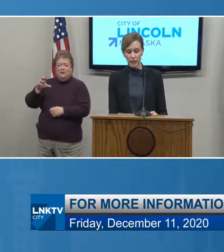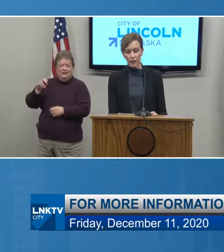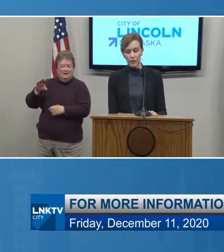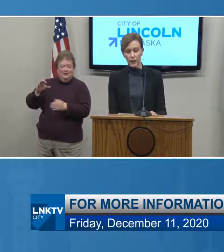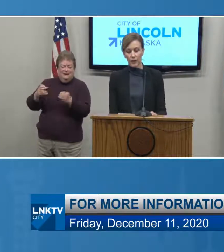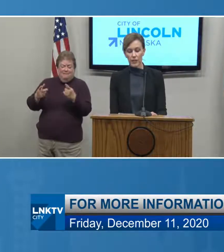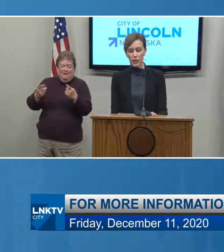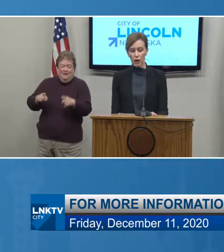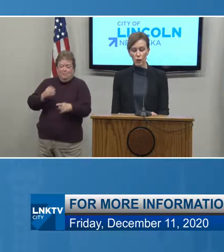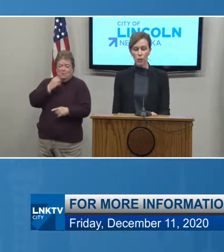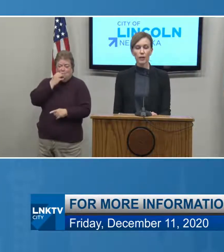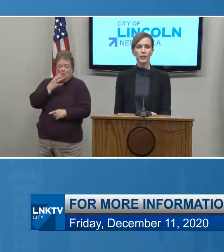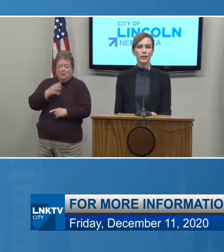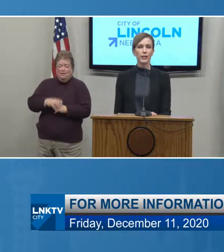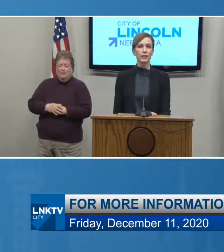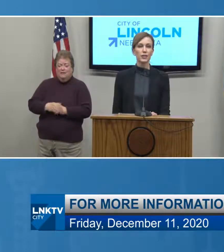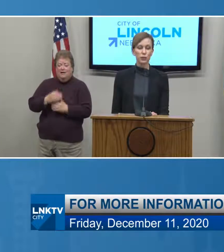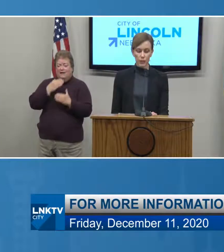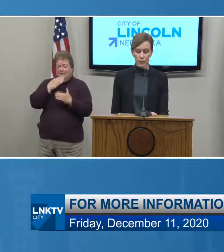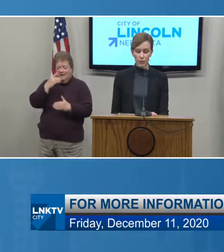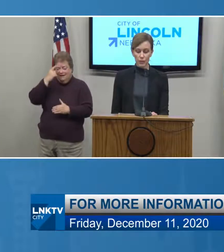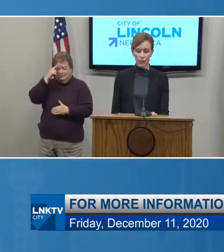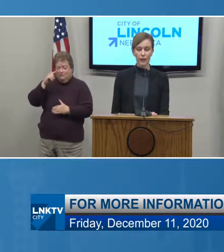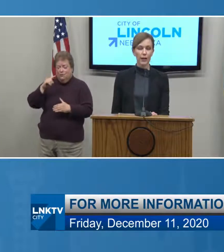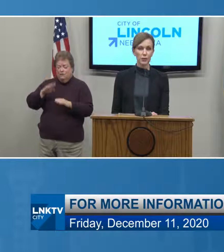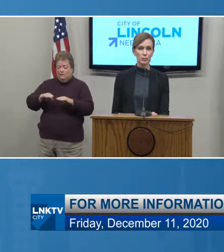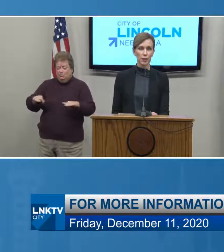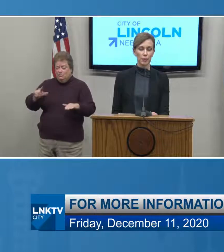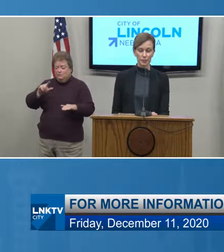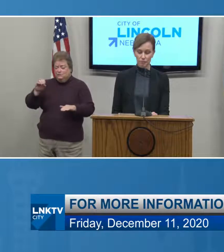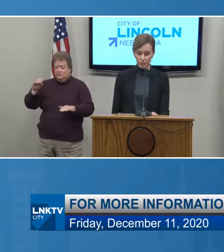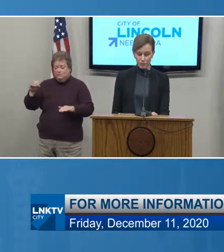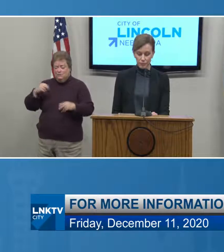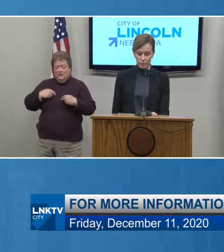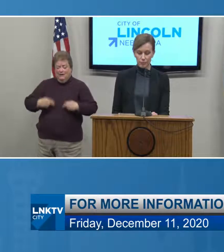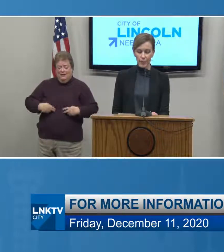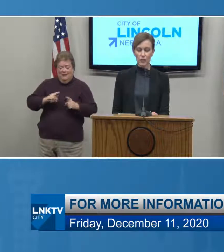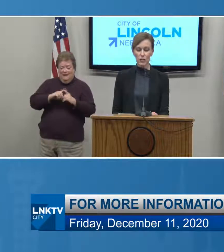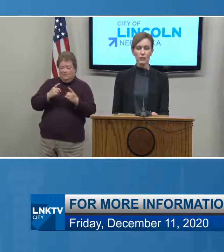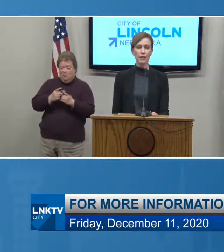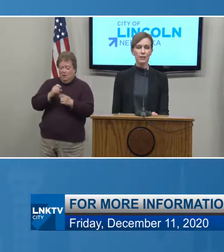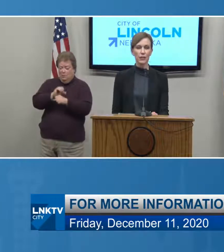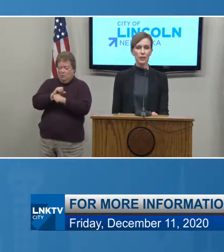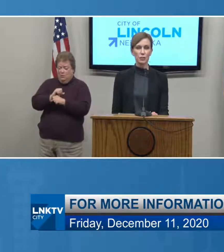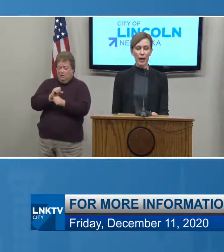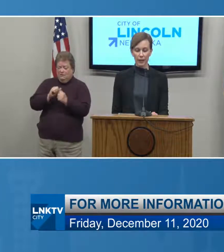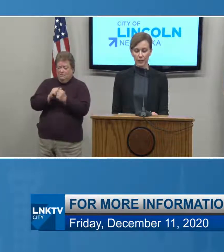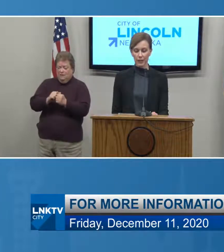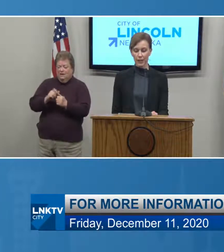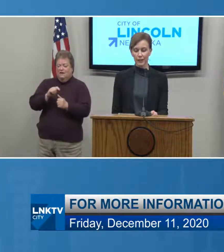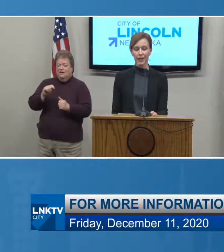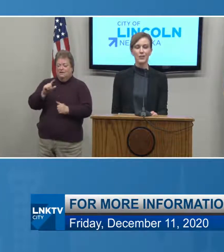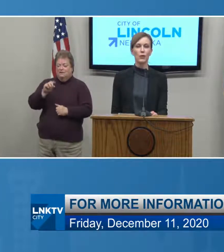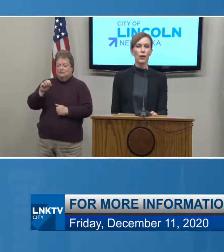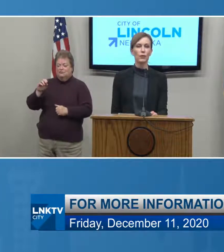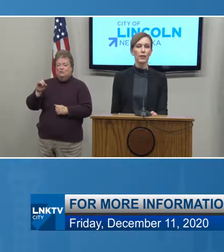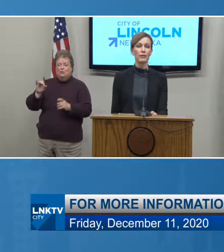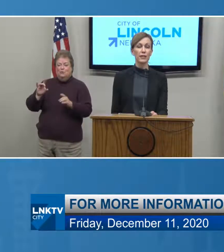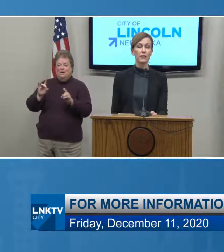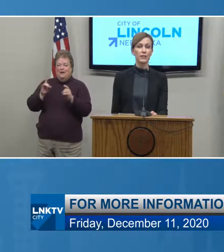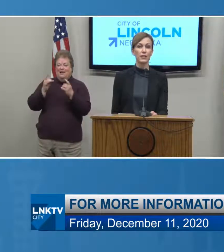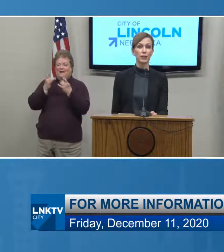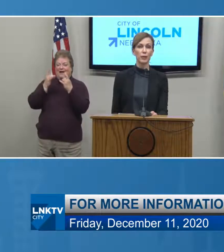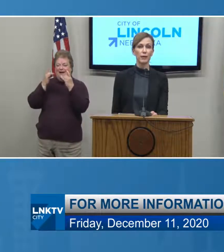outside. And thanks to the hard work of the Lincoln Children's Zoo and our health department, the Zoo Lights event is back on, and that is a great